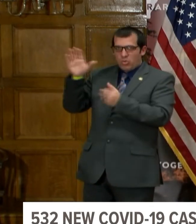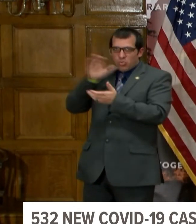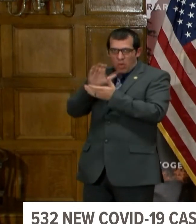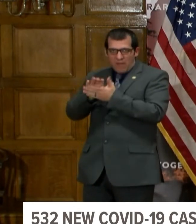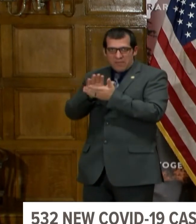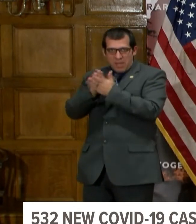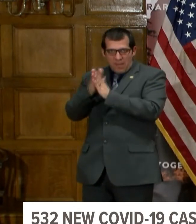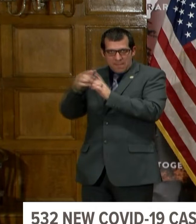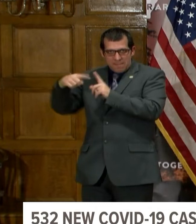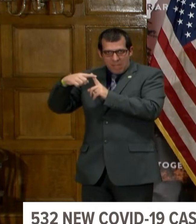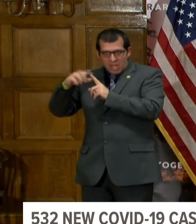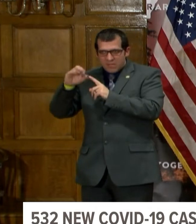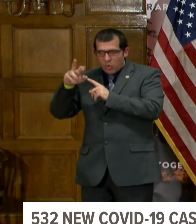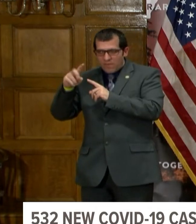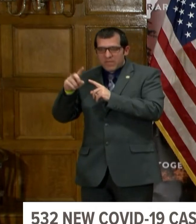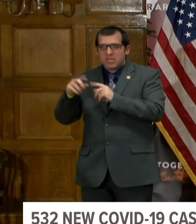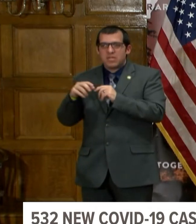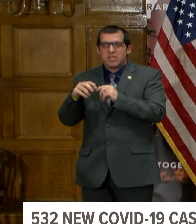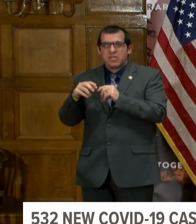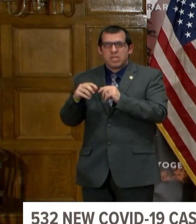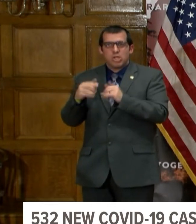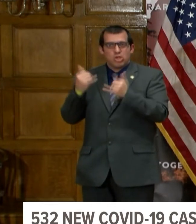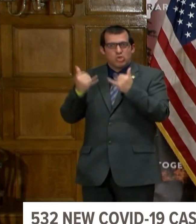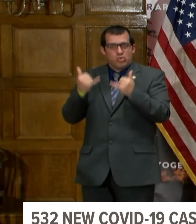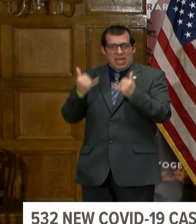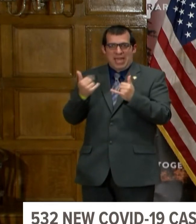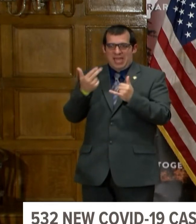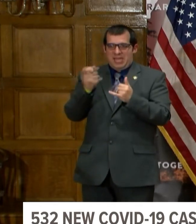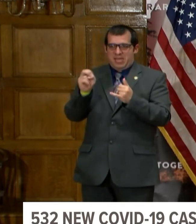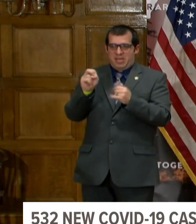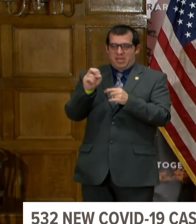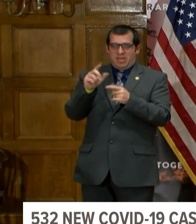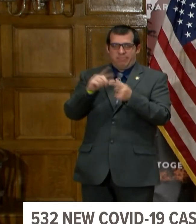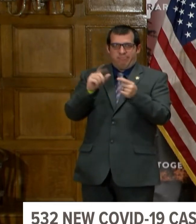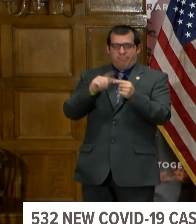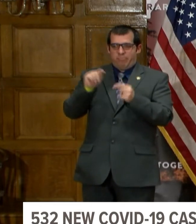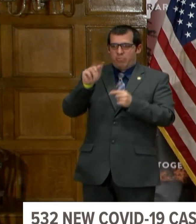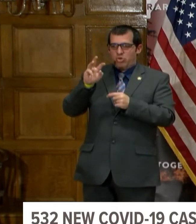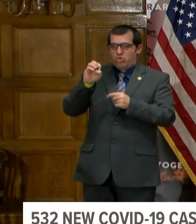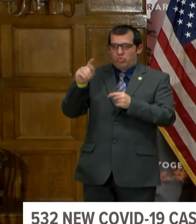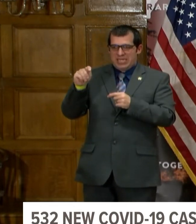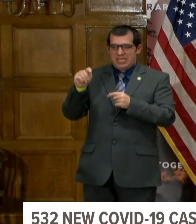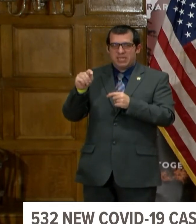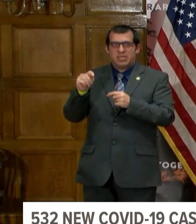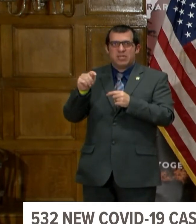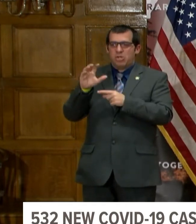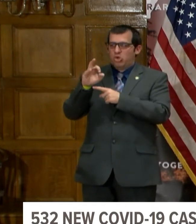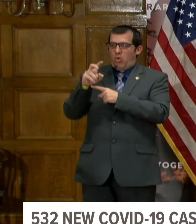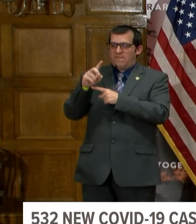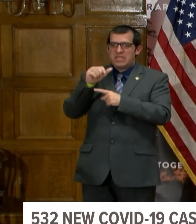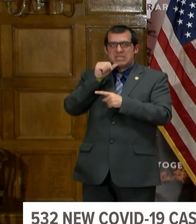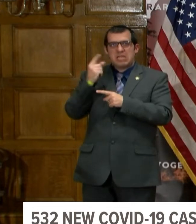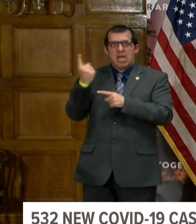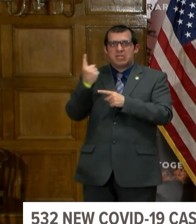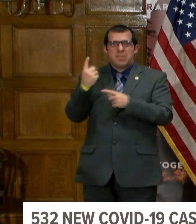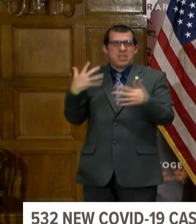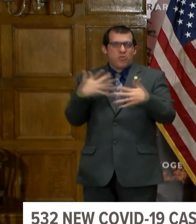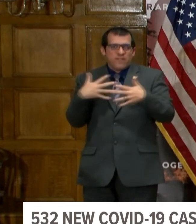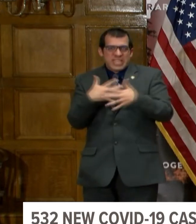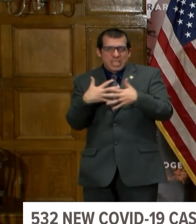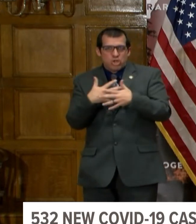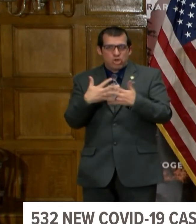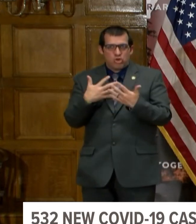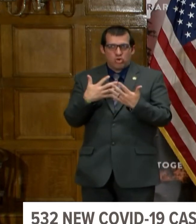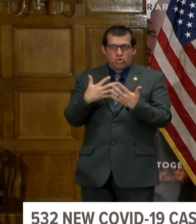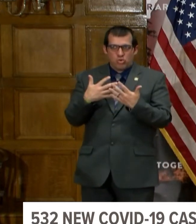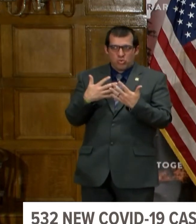positive. But today he tweeted that COVID is not something to fear or worry about. So